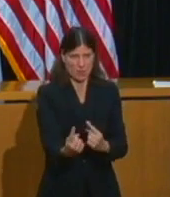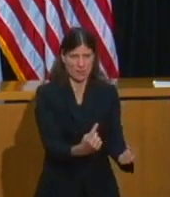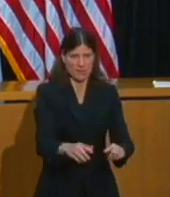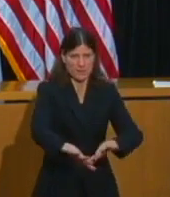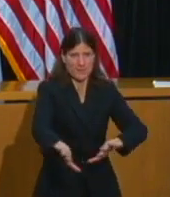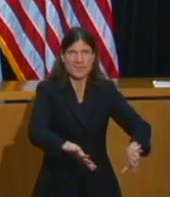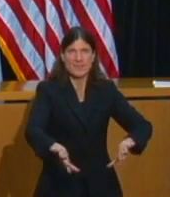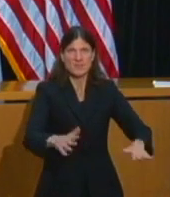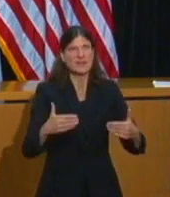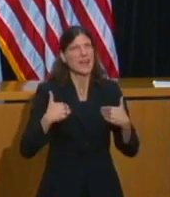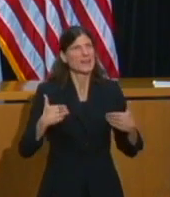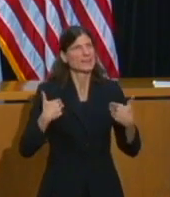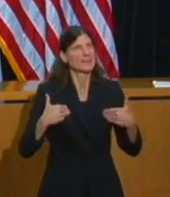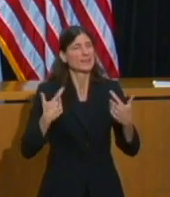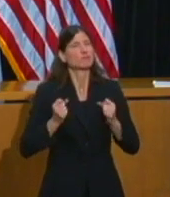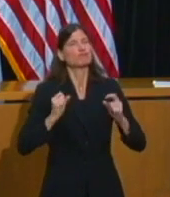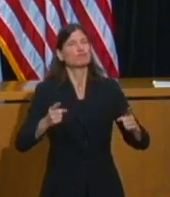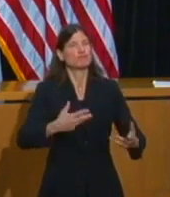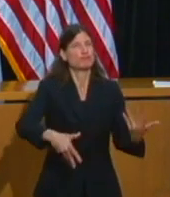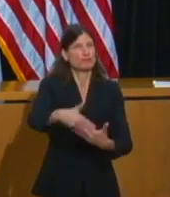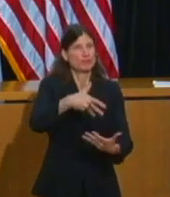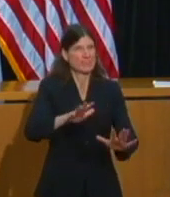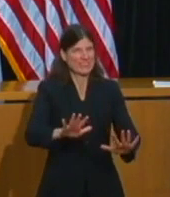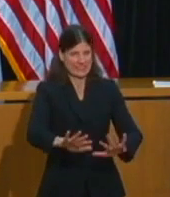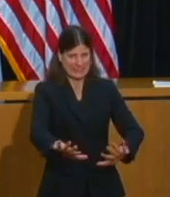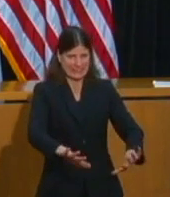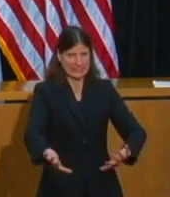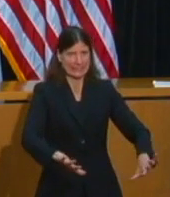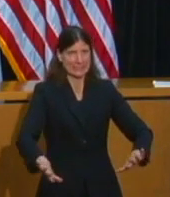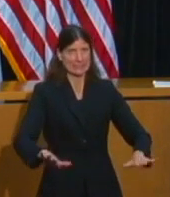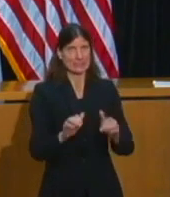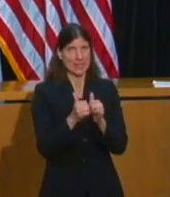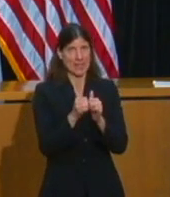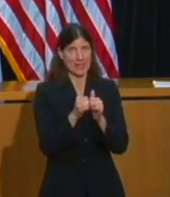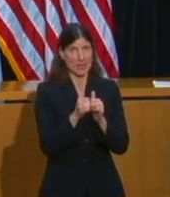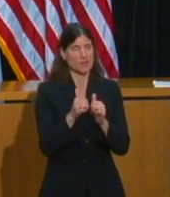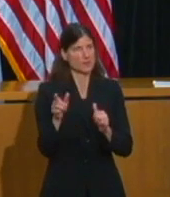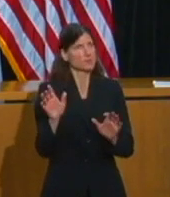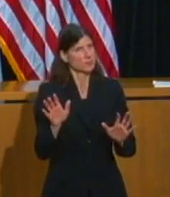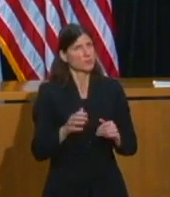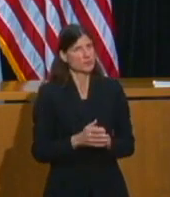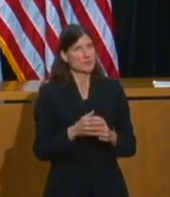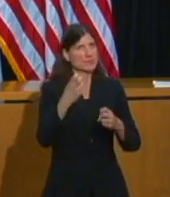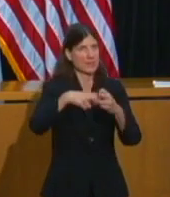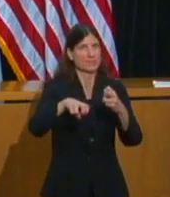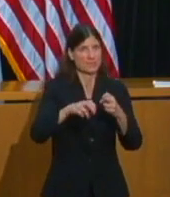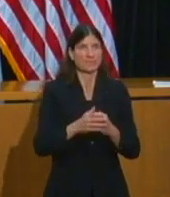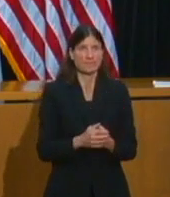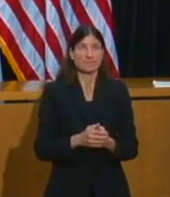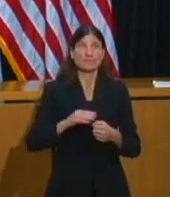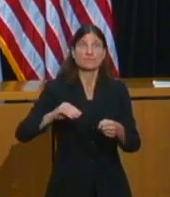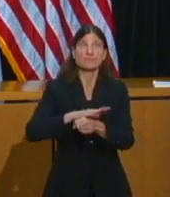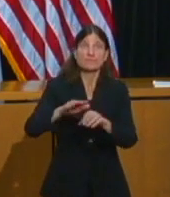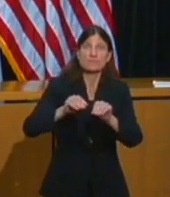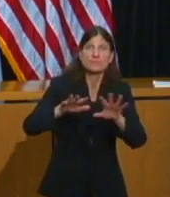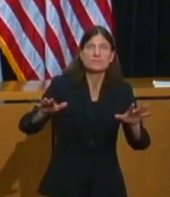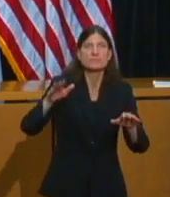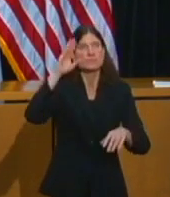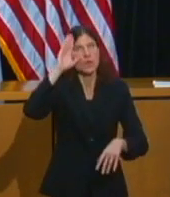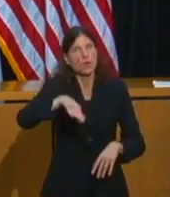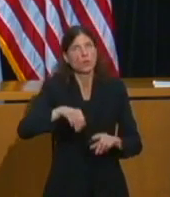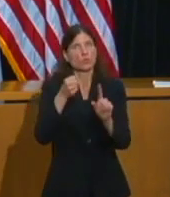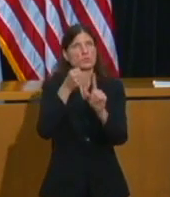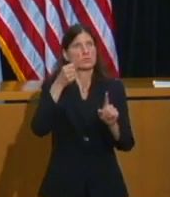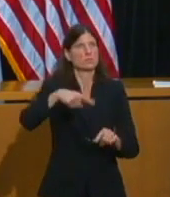that, like many industries, COVID-19 has presented significant, unexpected challenges for childcare. We have